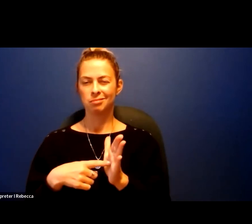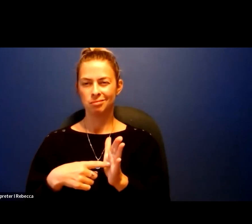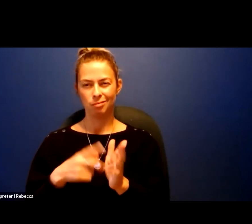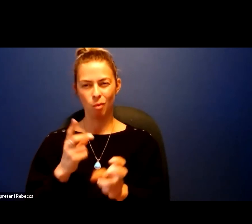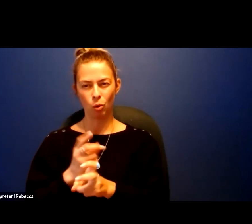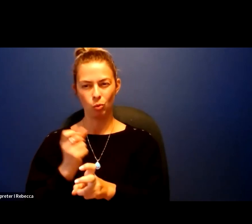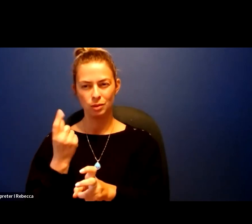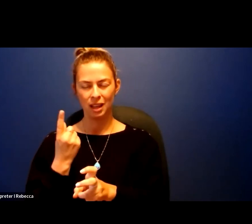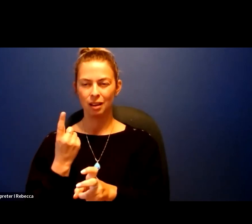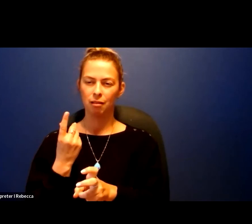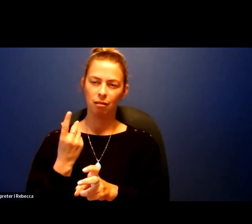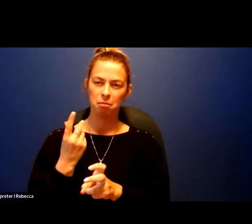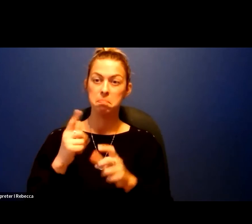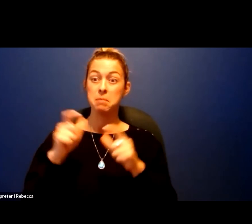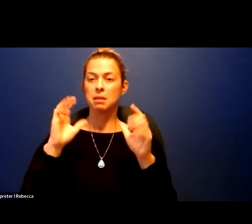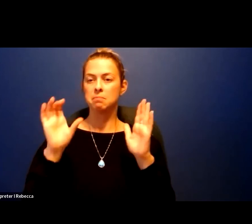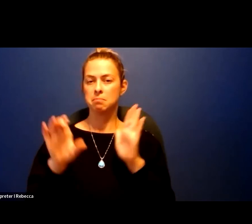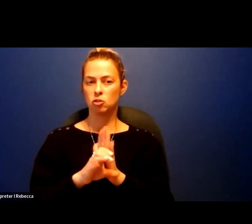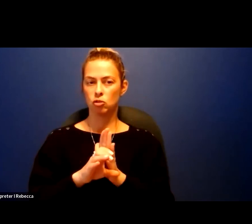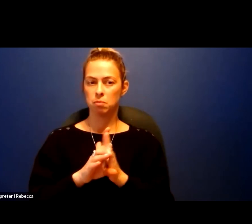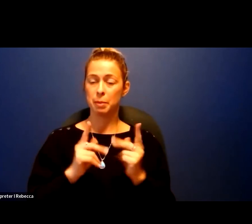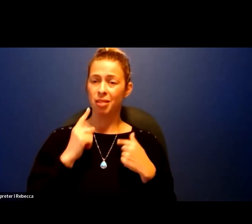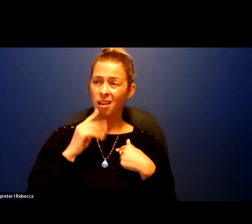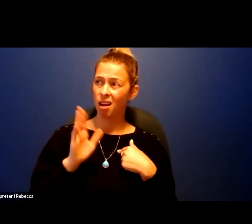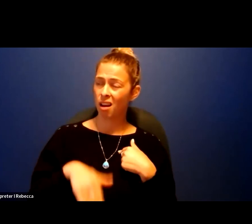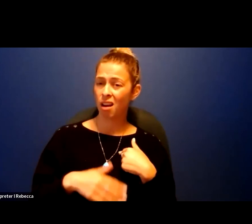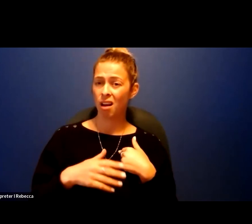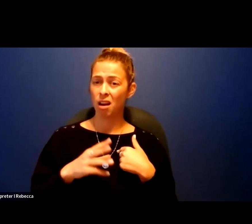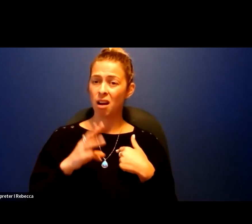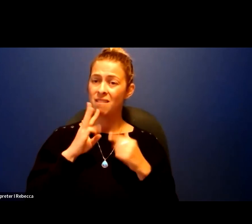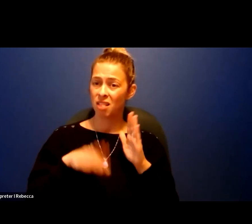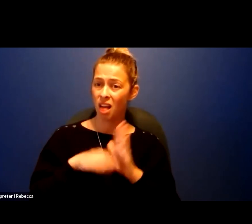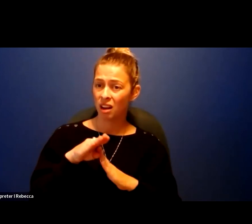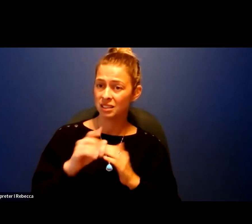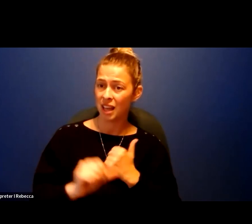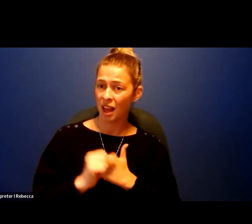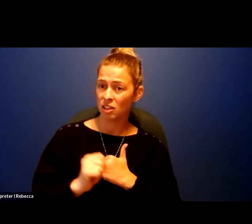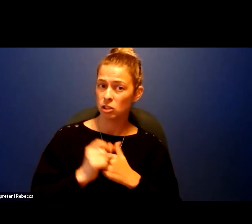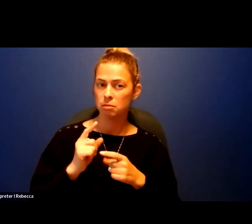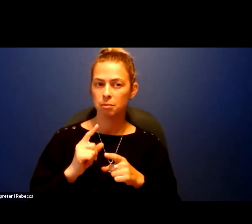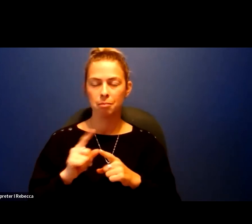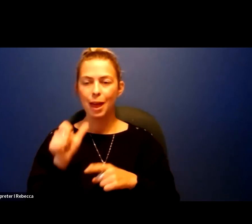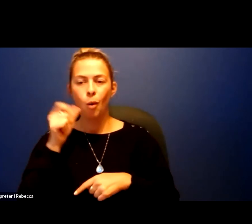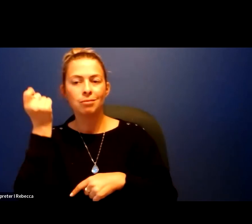hazard. We know seas are rising because of climate change. We know flooding is becoming more frequent, more